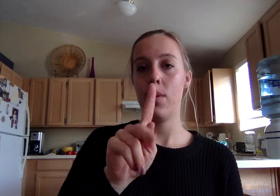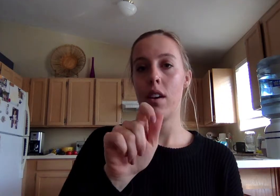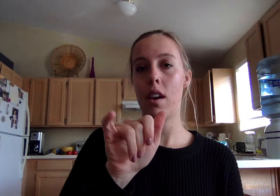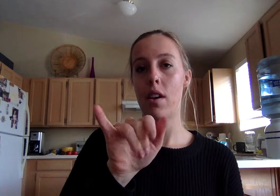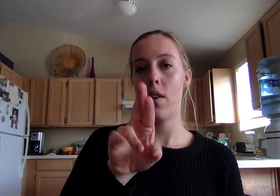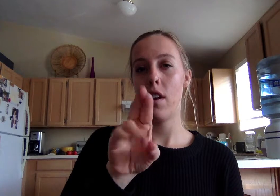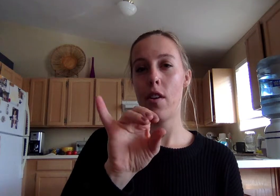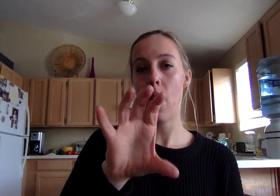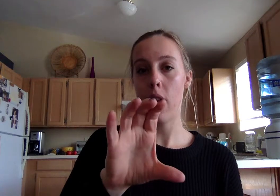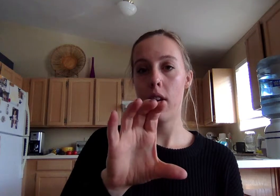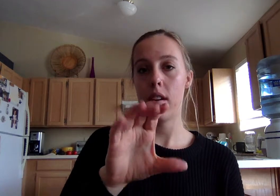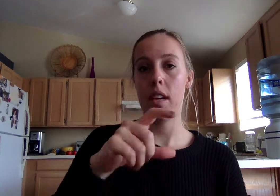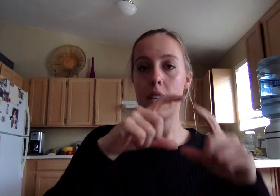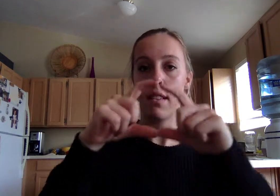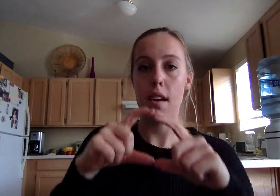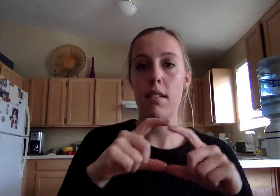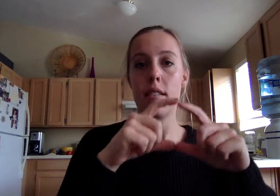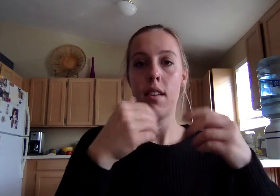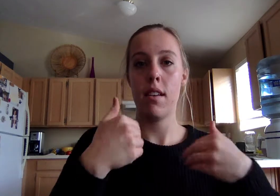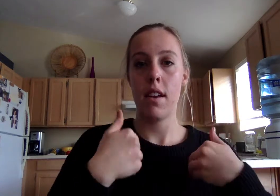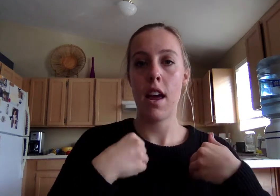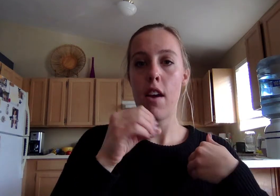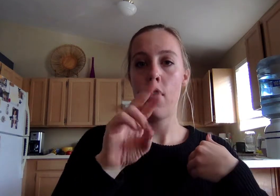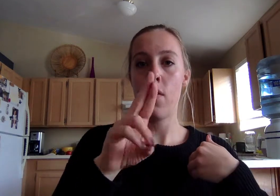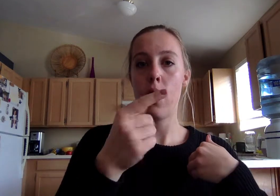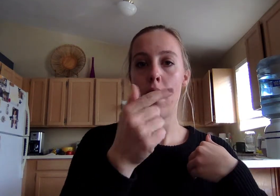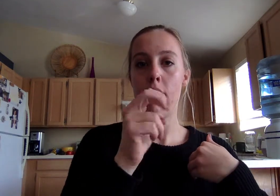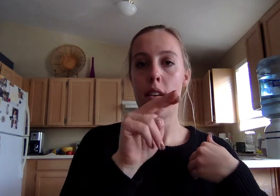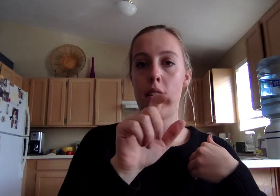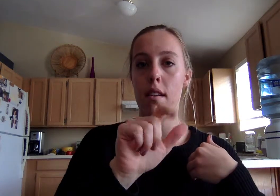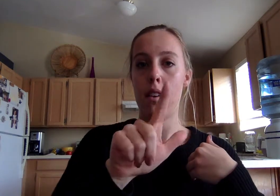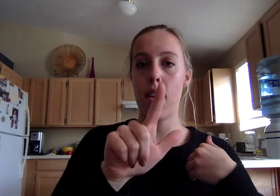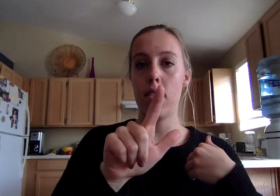They have organelles, which include the nucleus and other special parts.